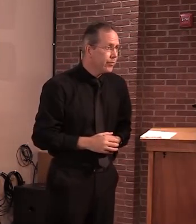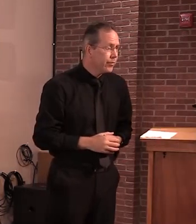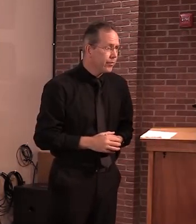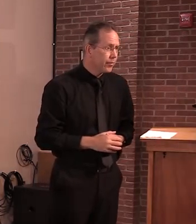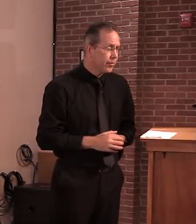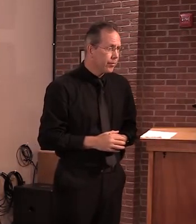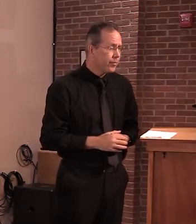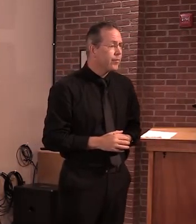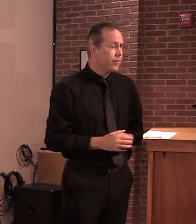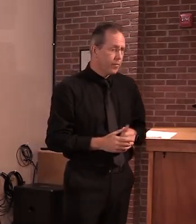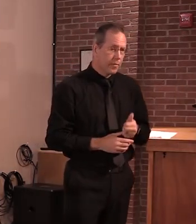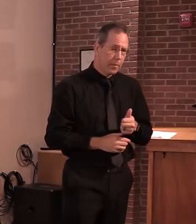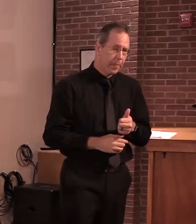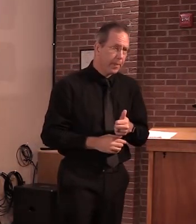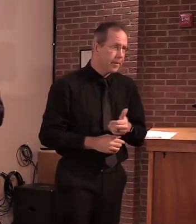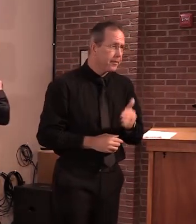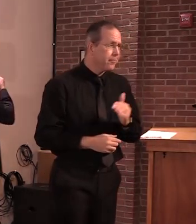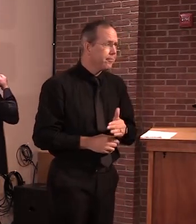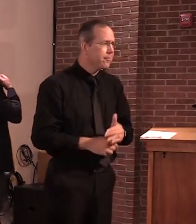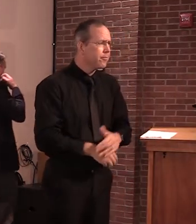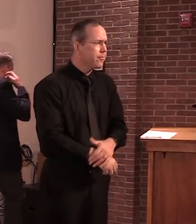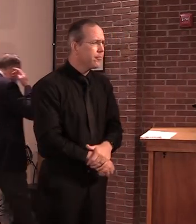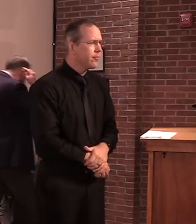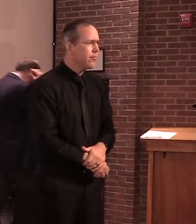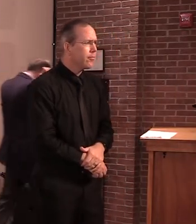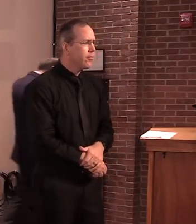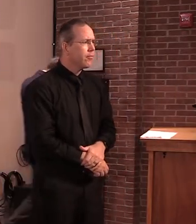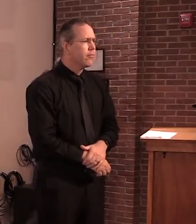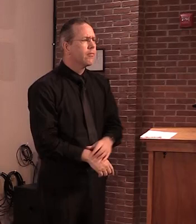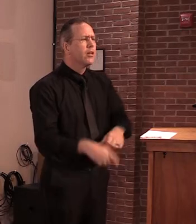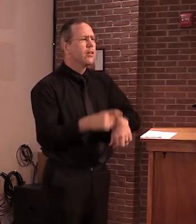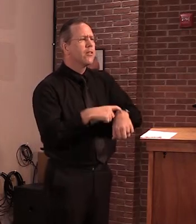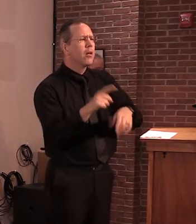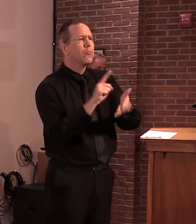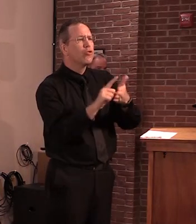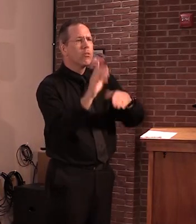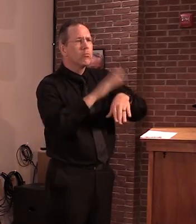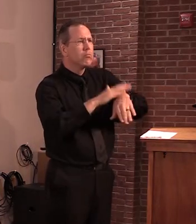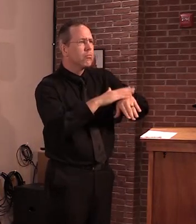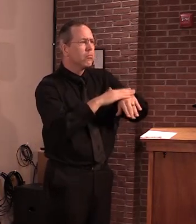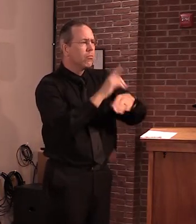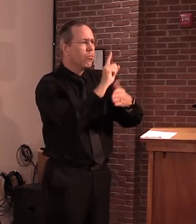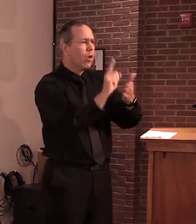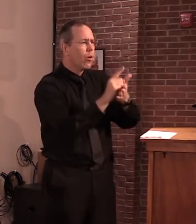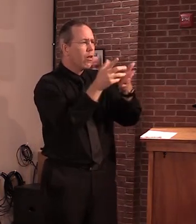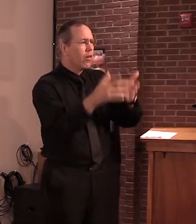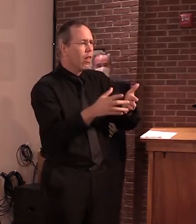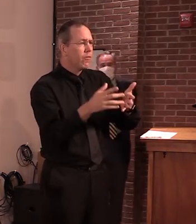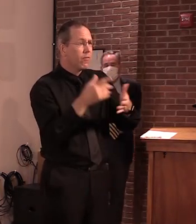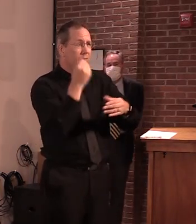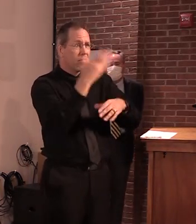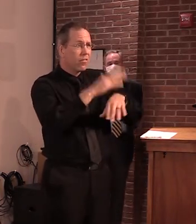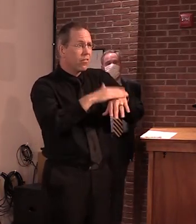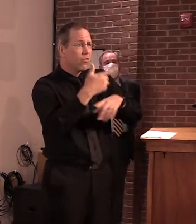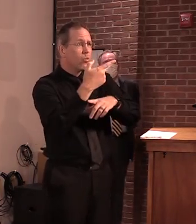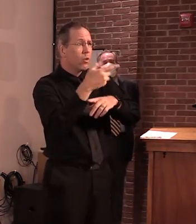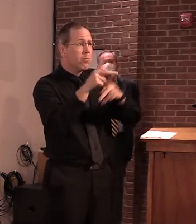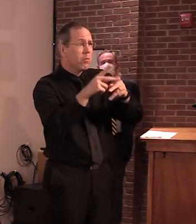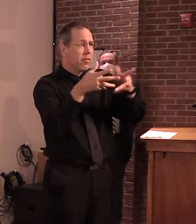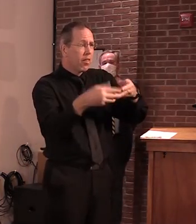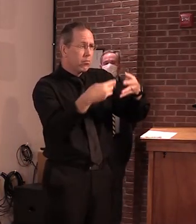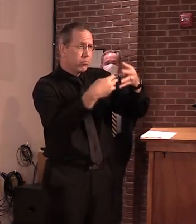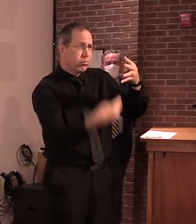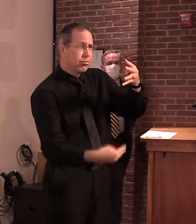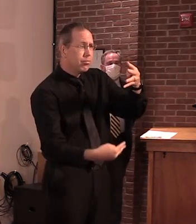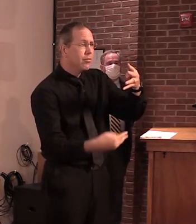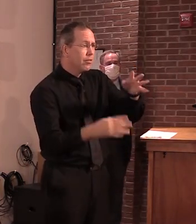All right, just a quick time check. We have about an hour to go and 21 callers still to get to, so if we could just be mindful of that as we move forward,